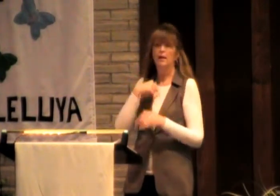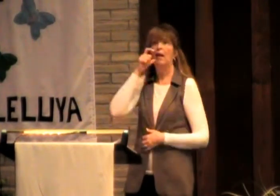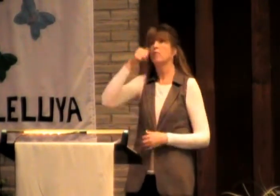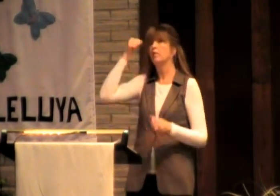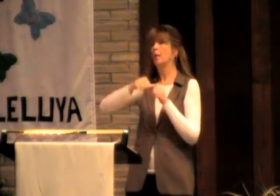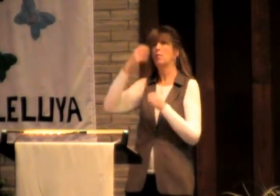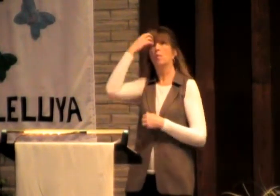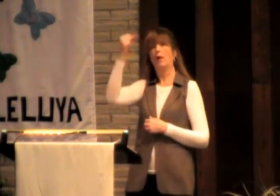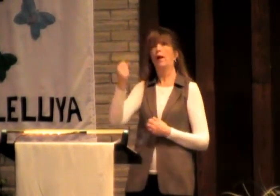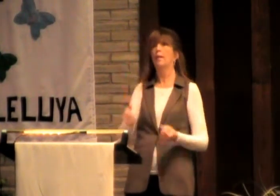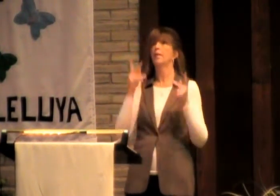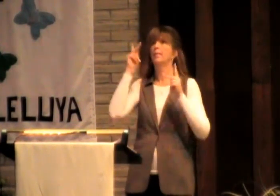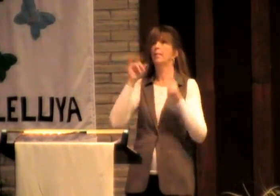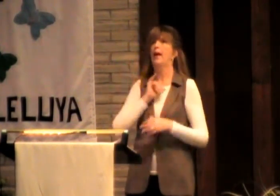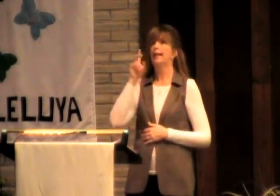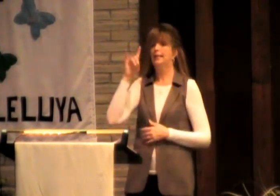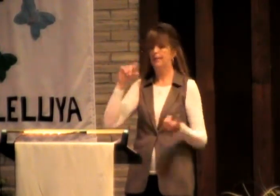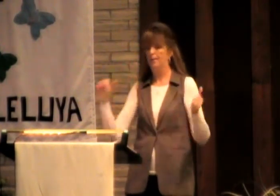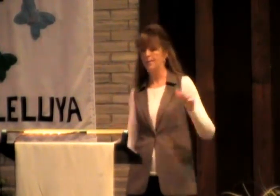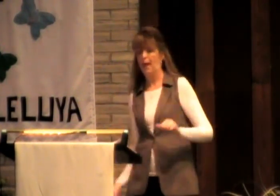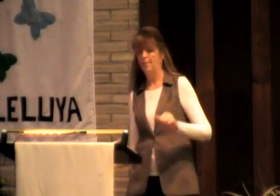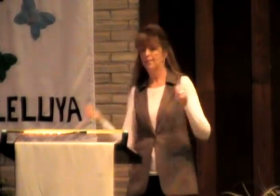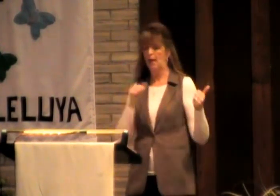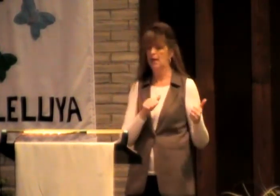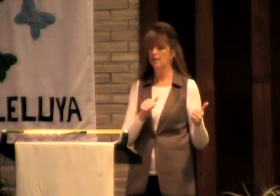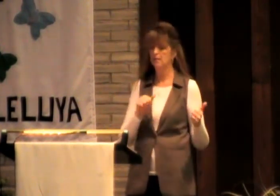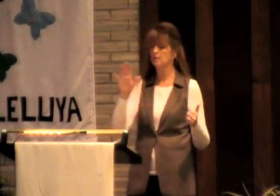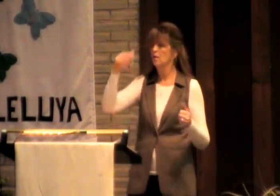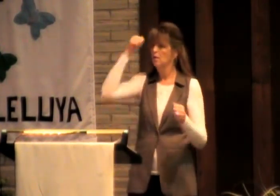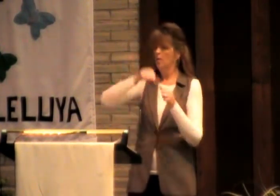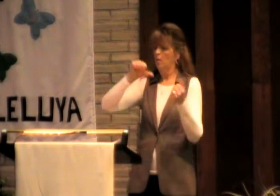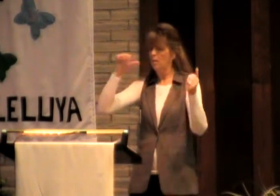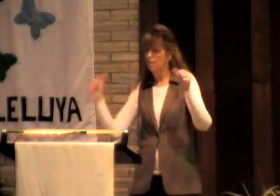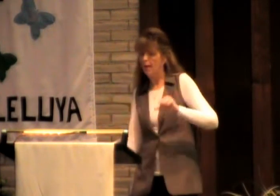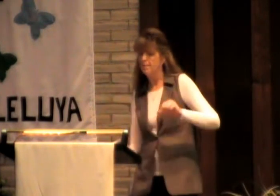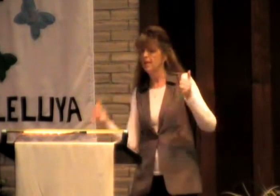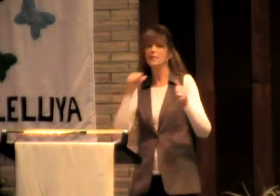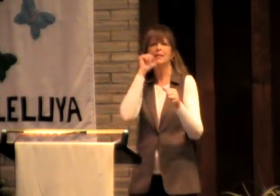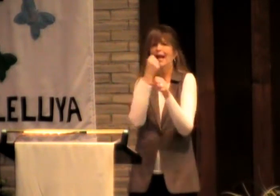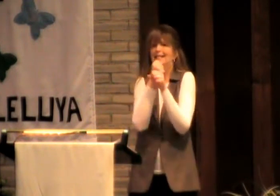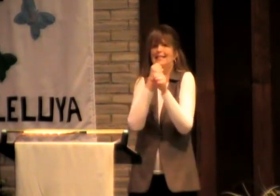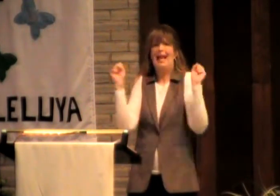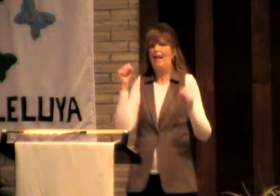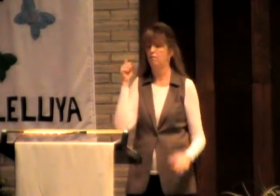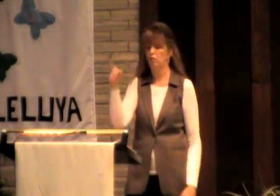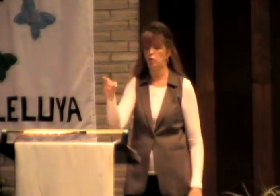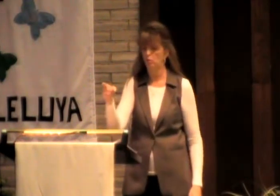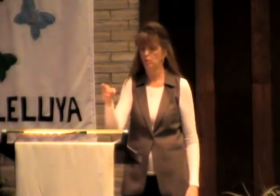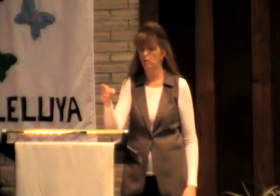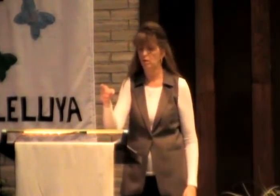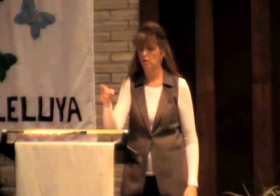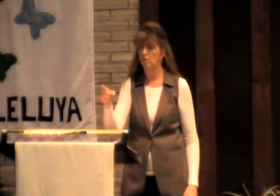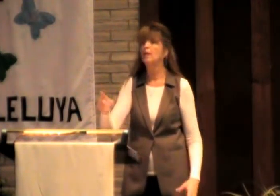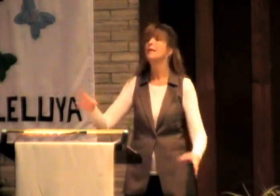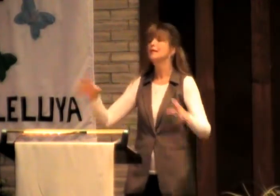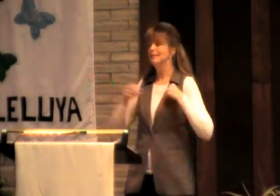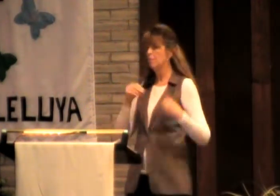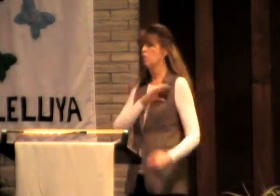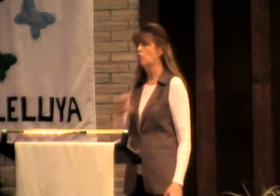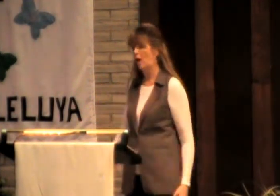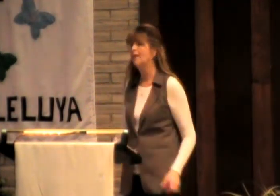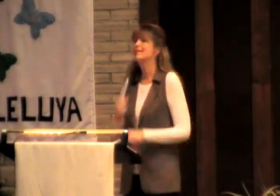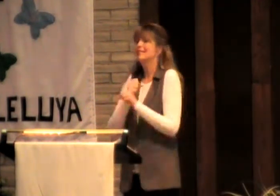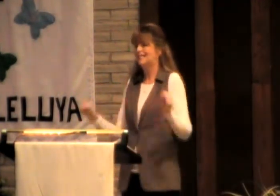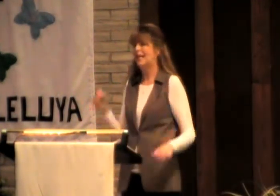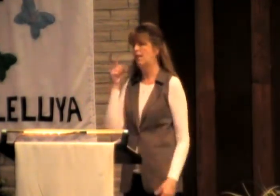So baptism is important. I mean, I can't remember how many people that he baptized, but baptism